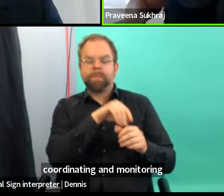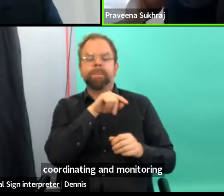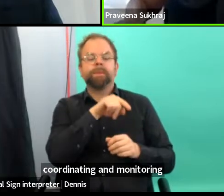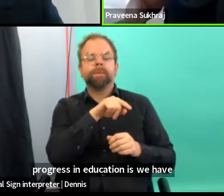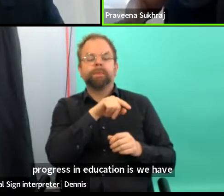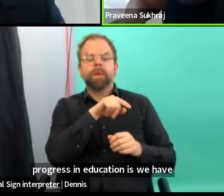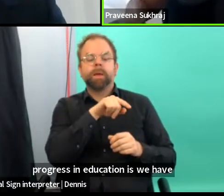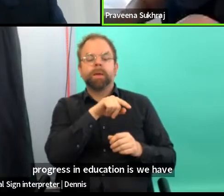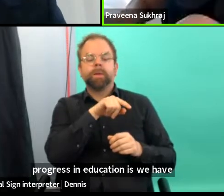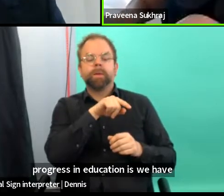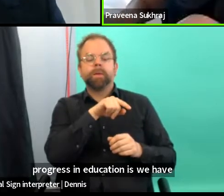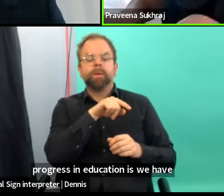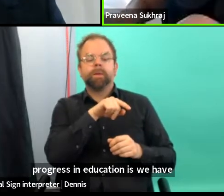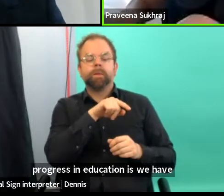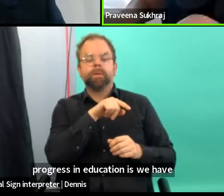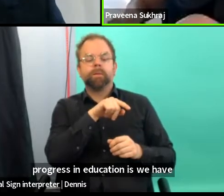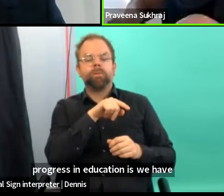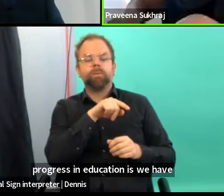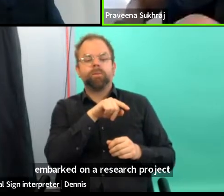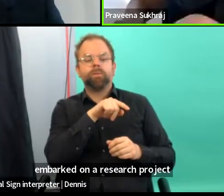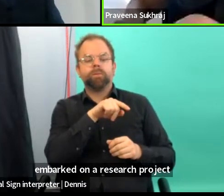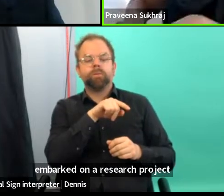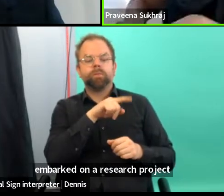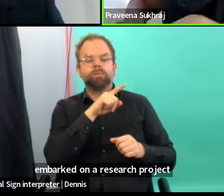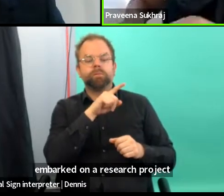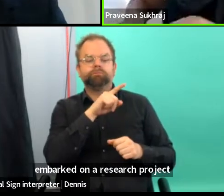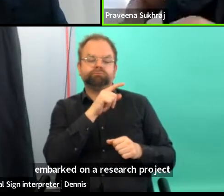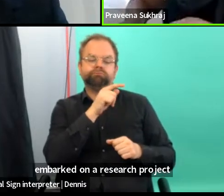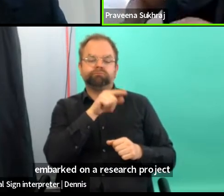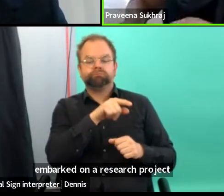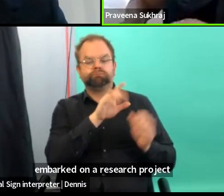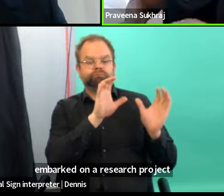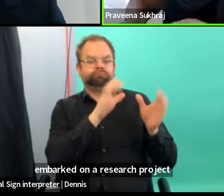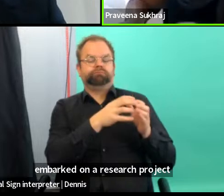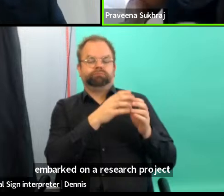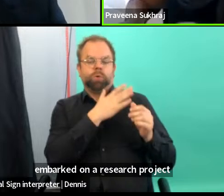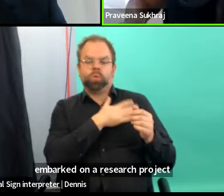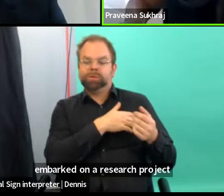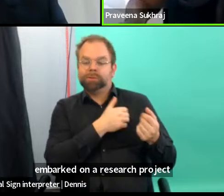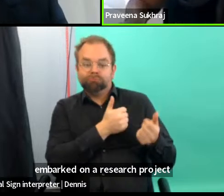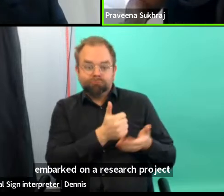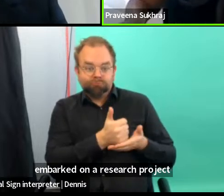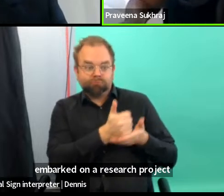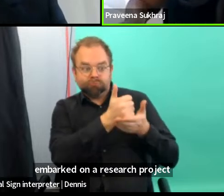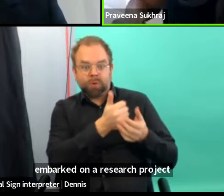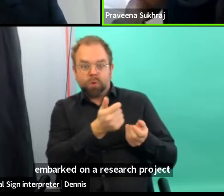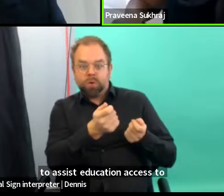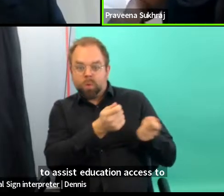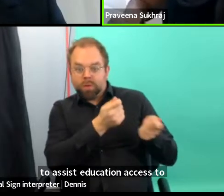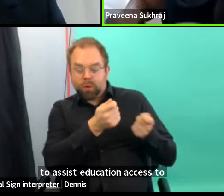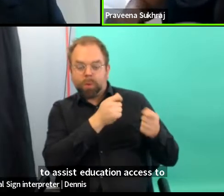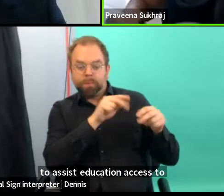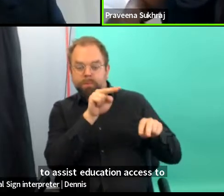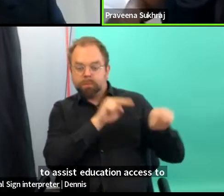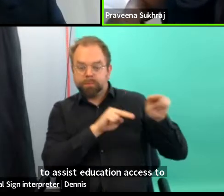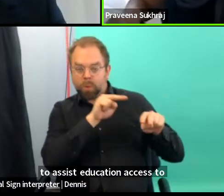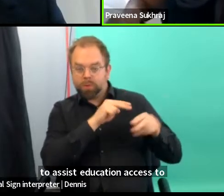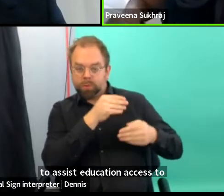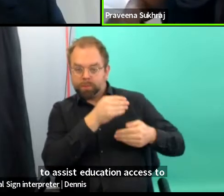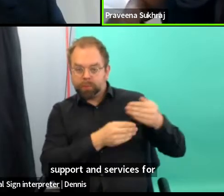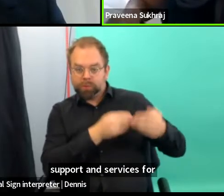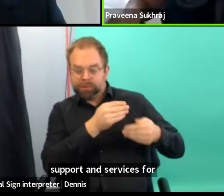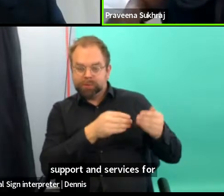research project to assess education access to support and services for children and young people with